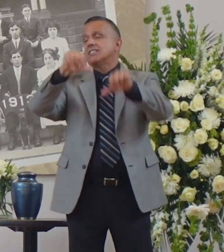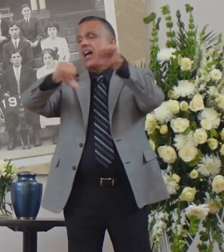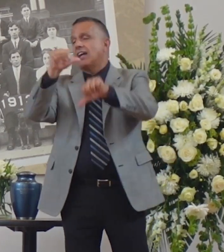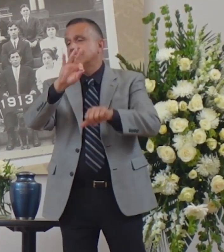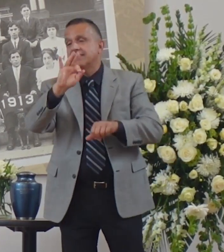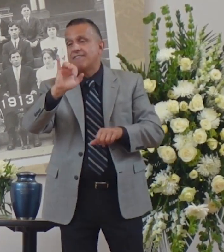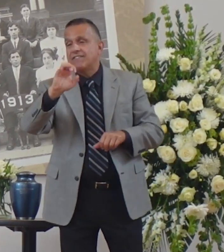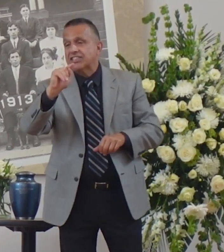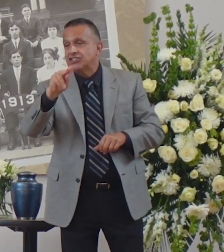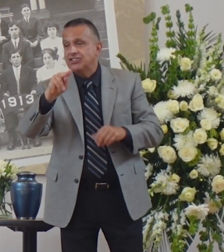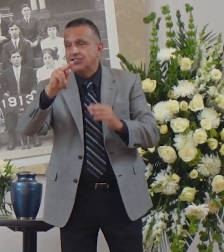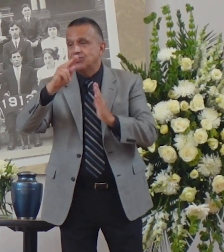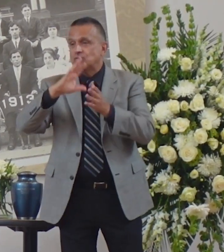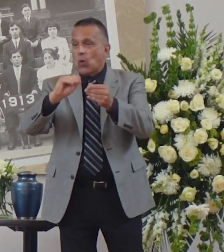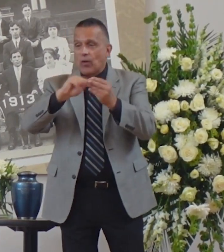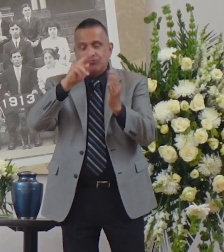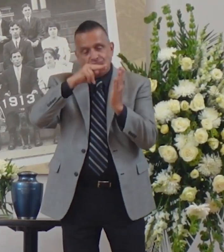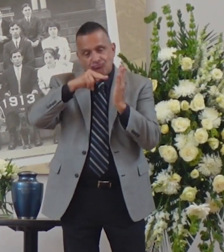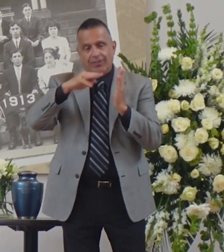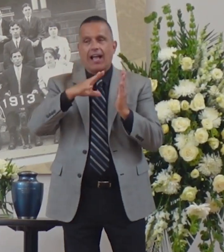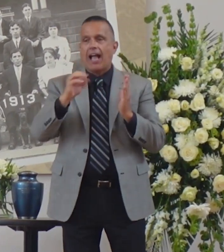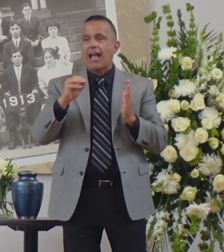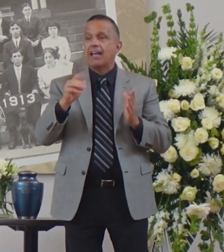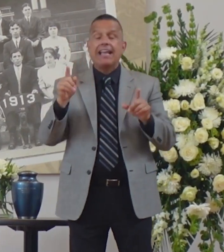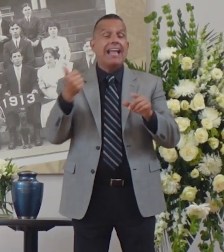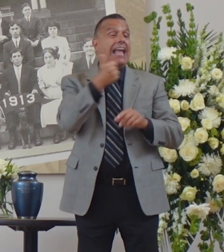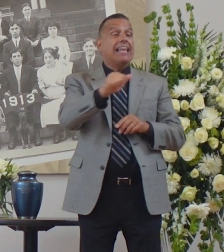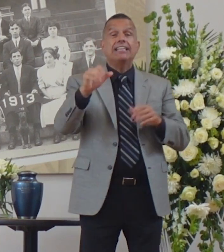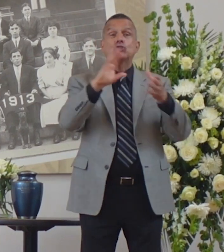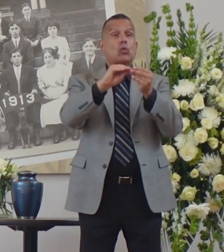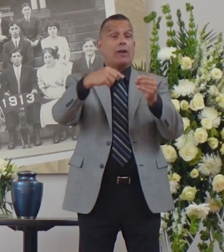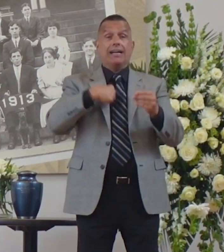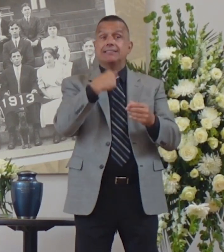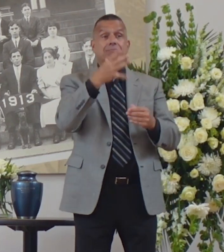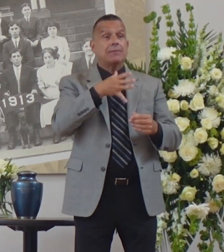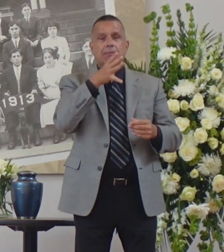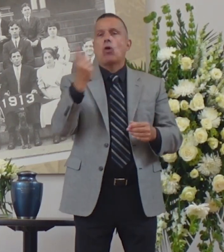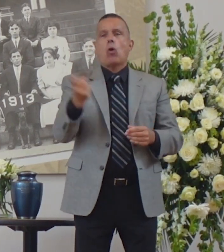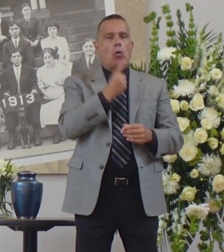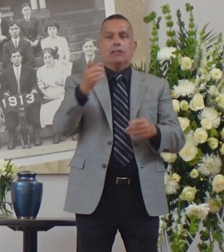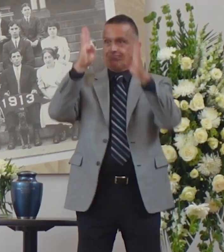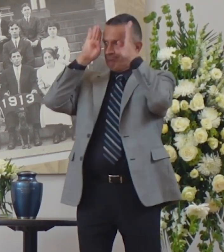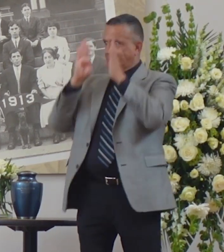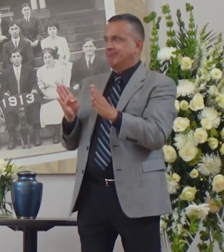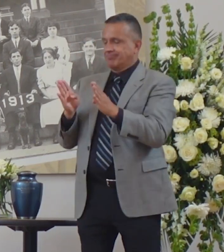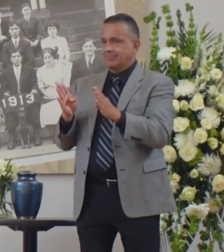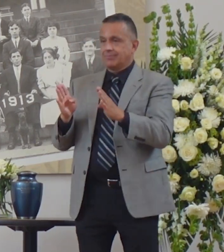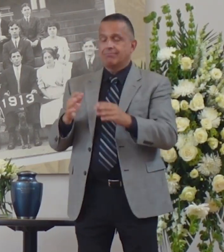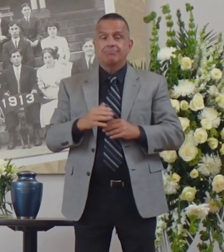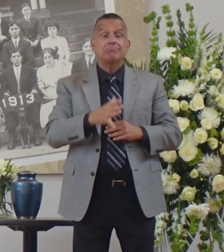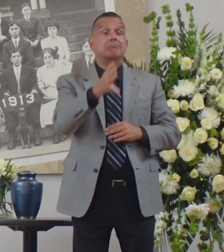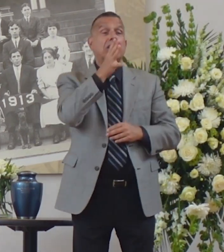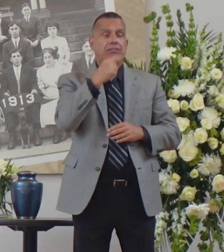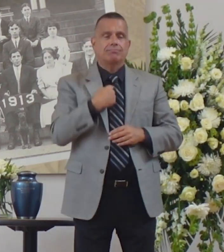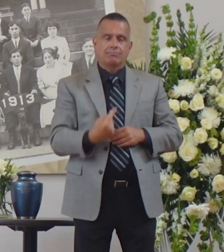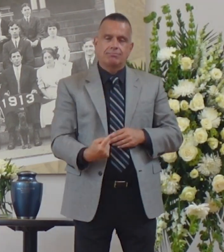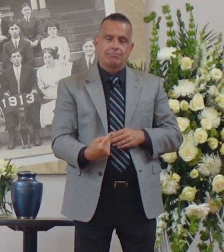story that I told her. I miss her so much. I love